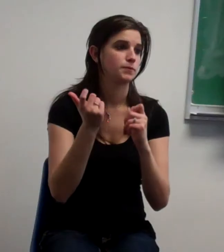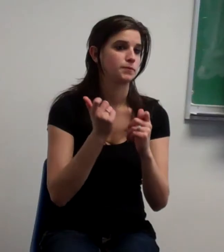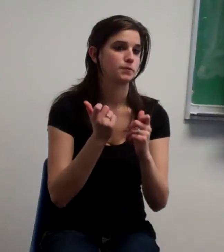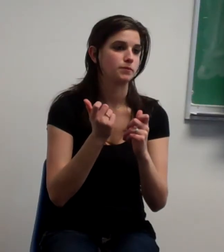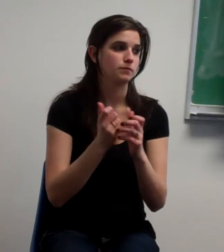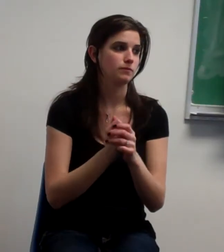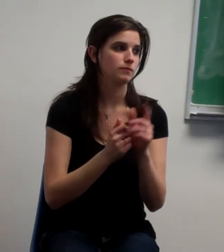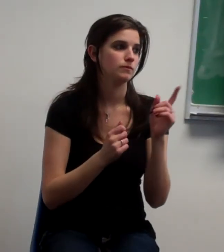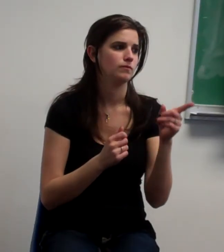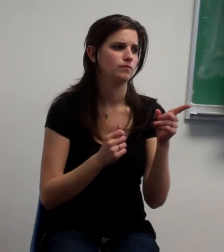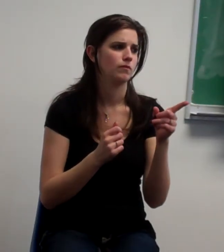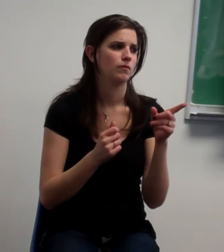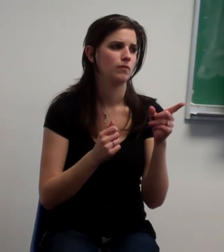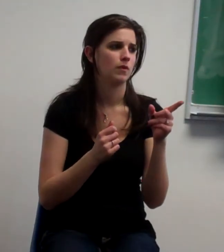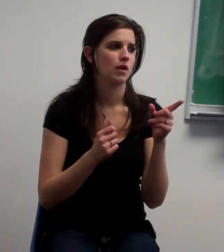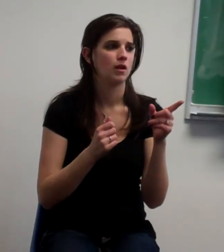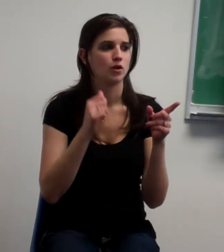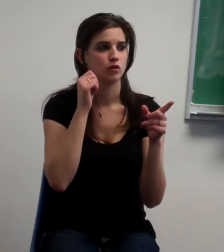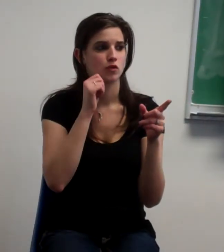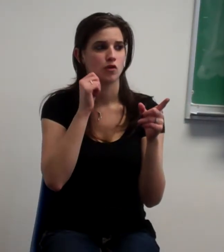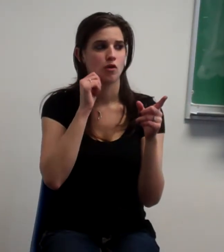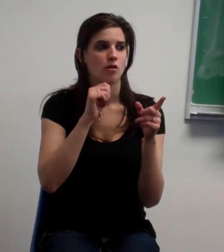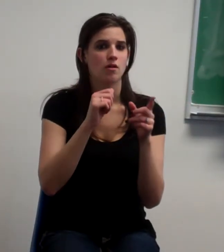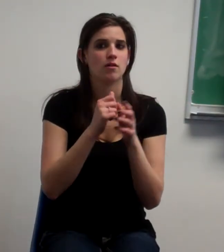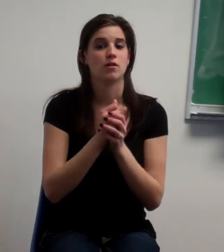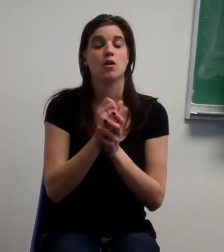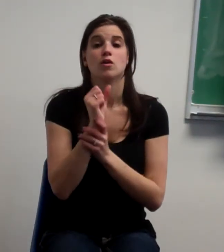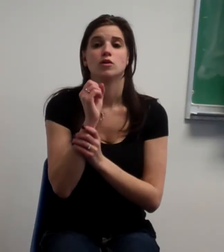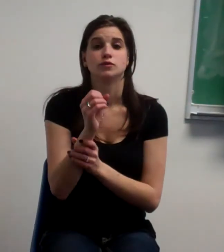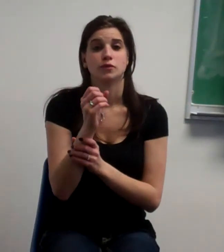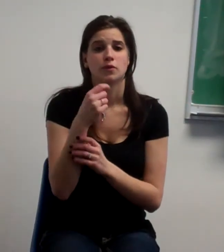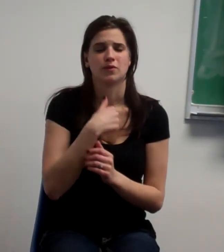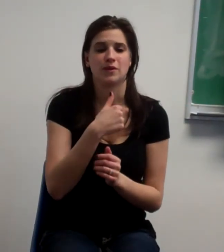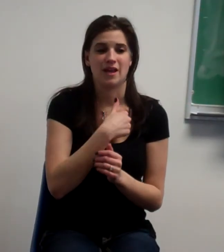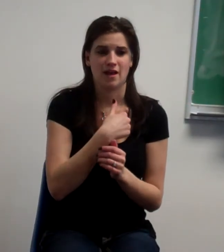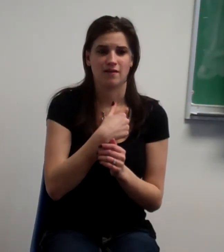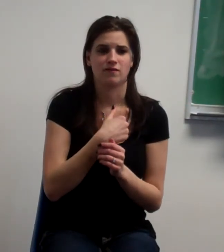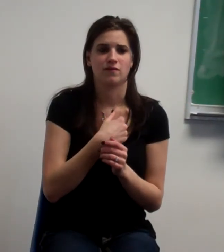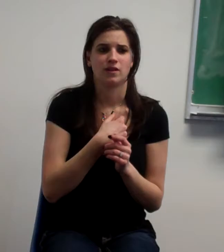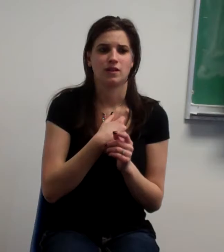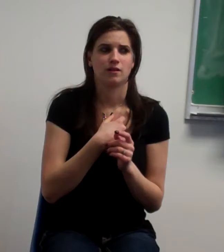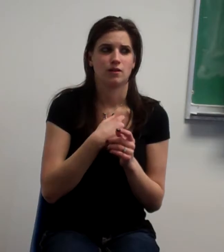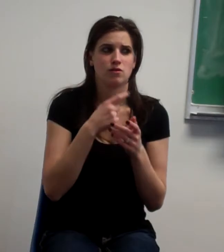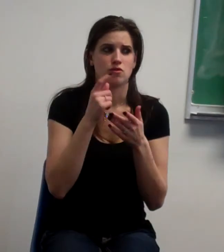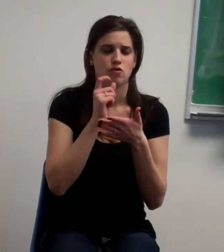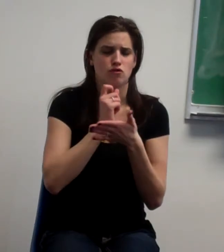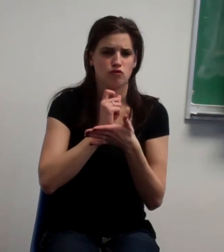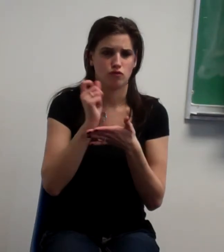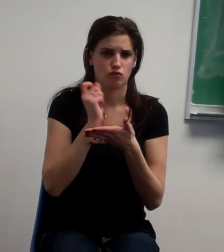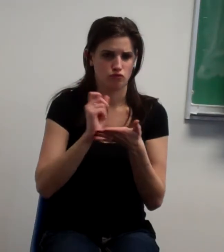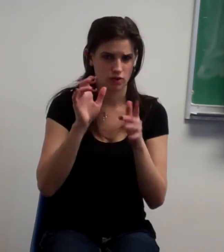Okay, so we have the exam, the written exam, and the multiple